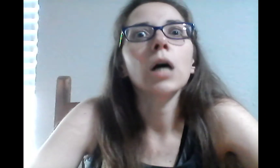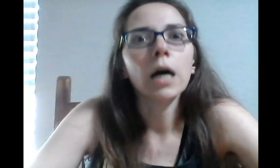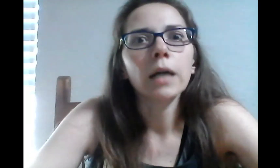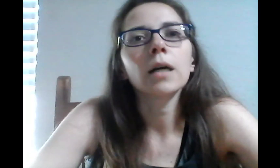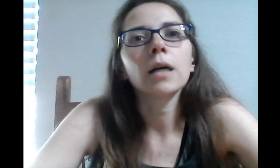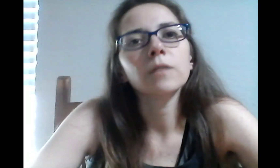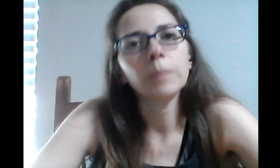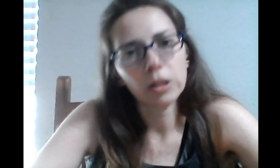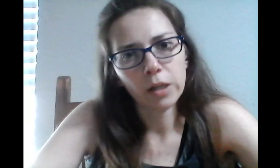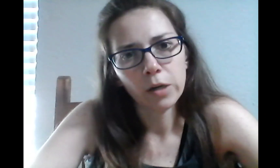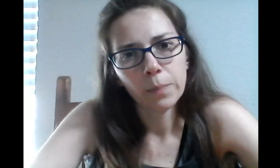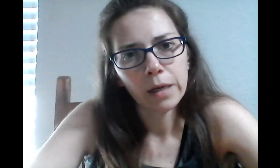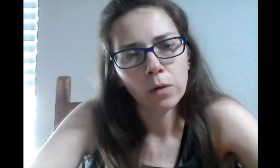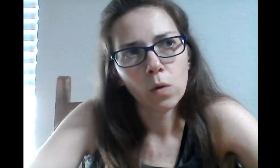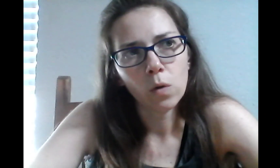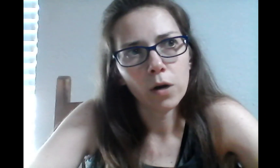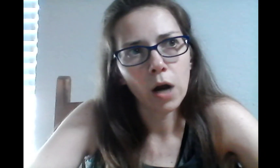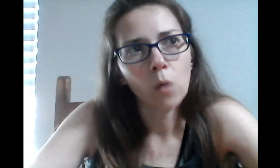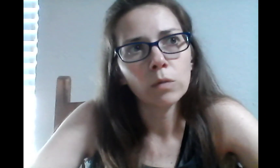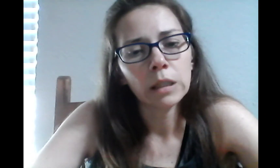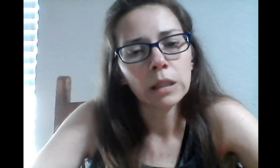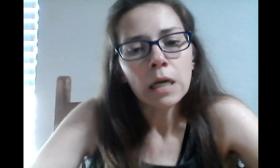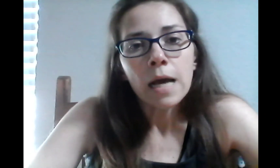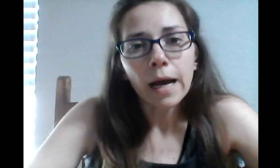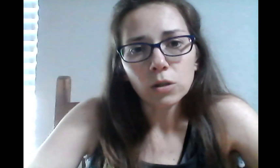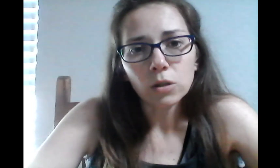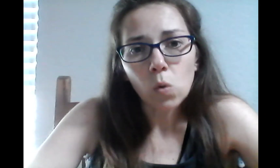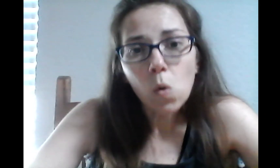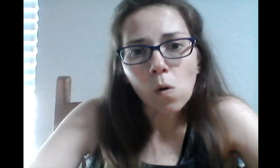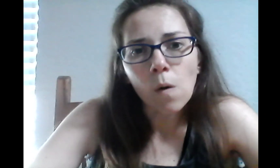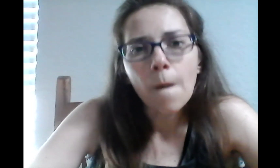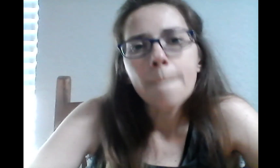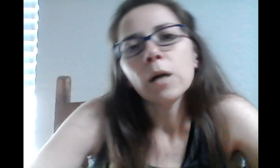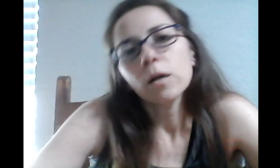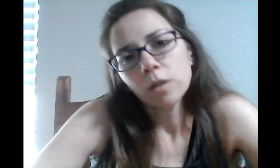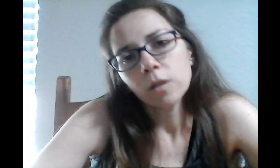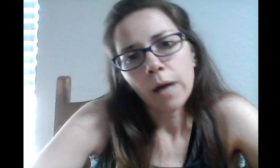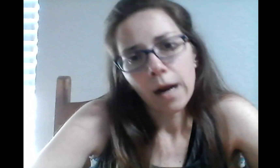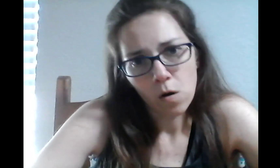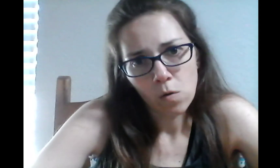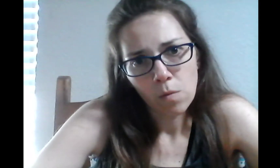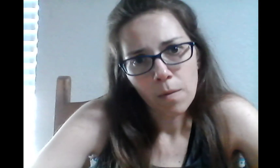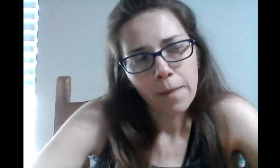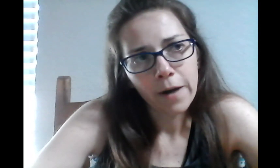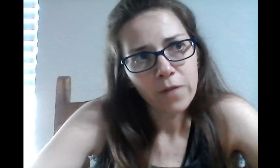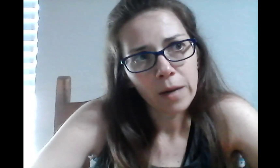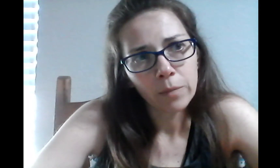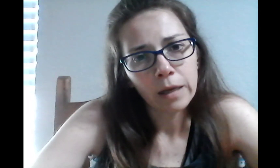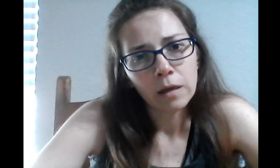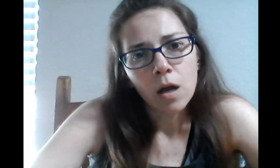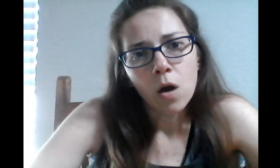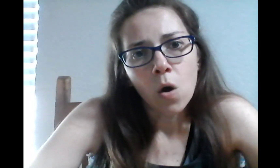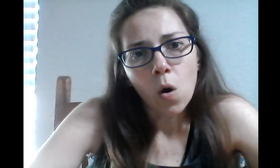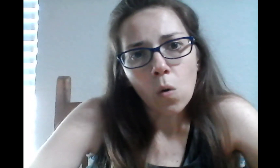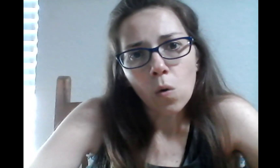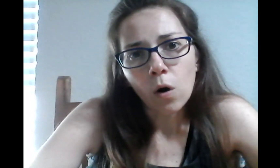lot of speech therapy, not only at school, but also at home. My family are